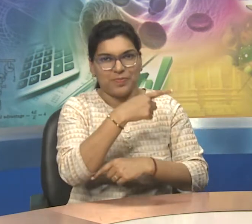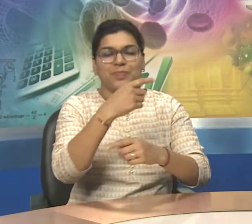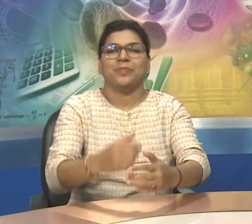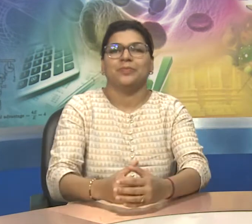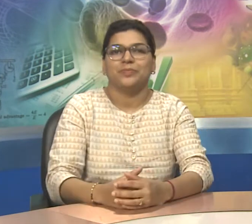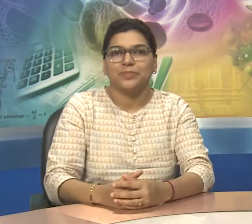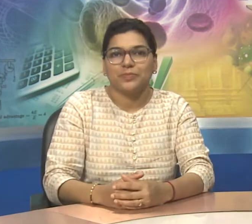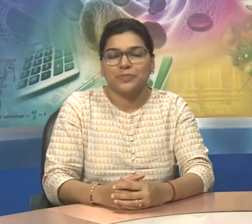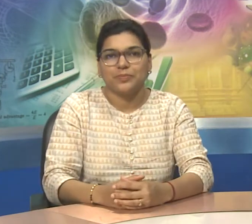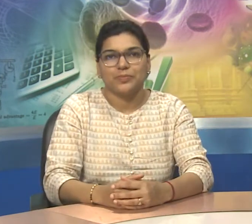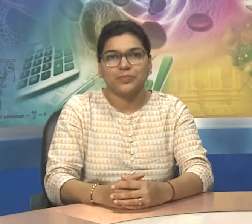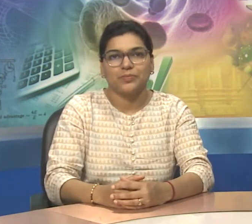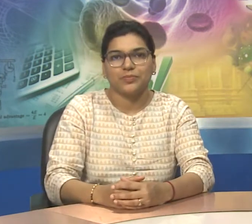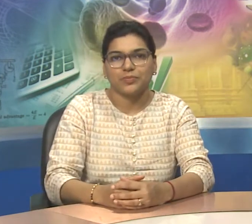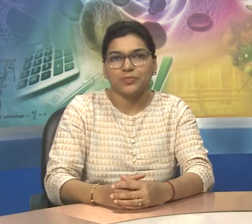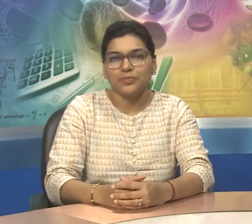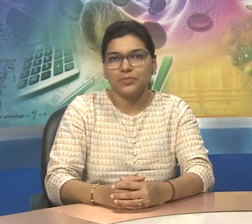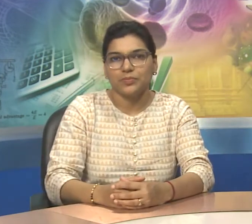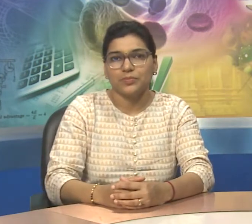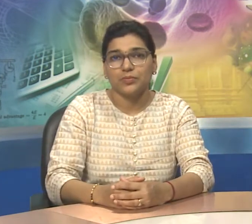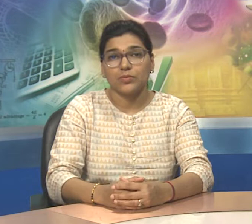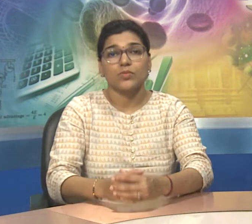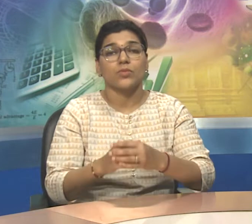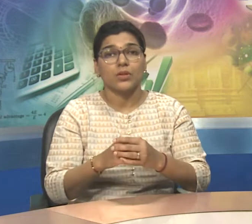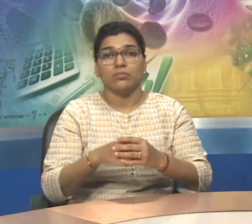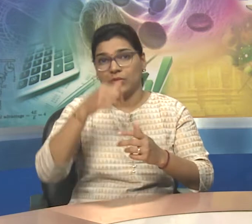have their own work and responsibilities.